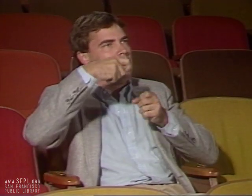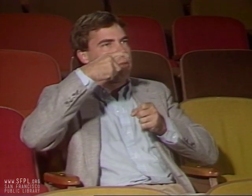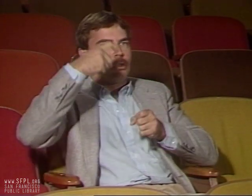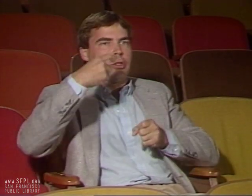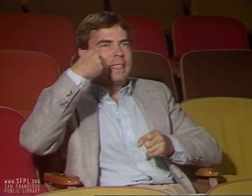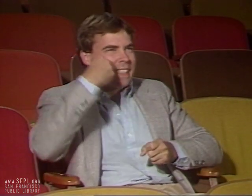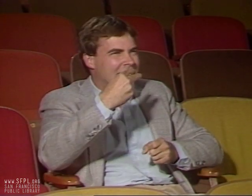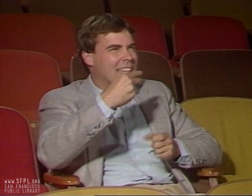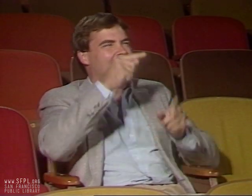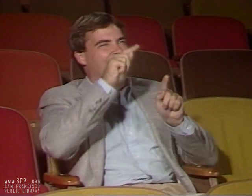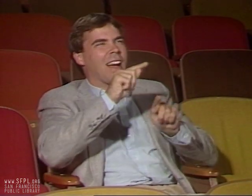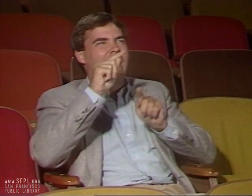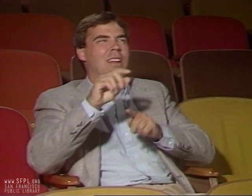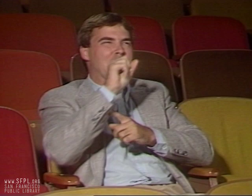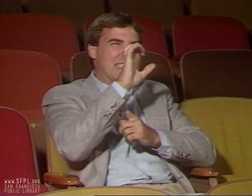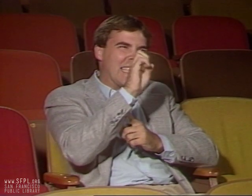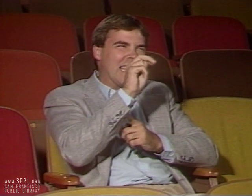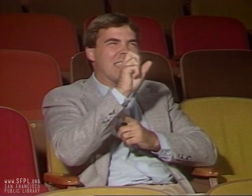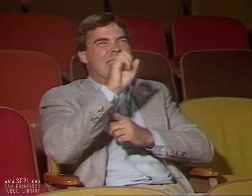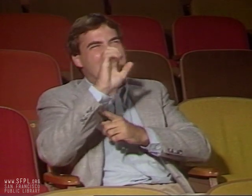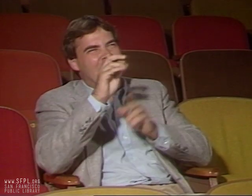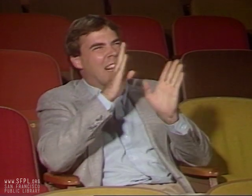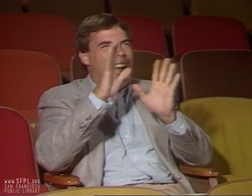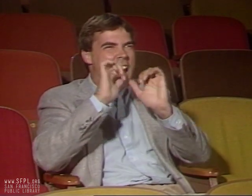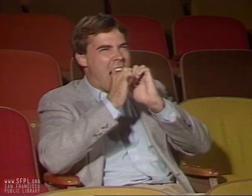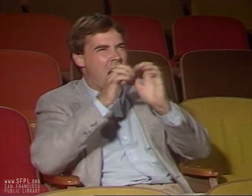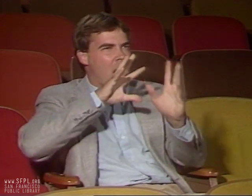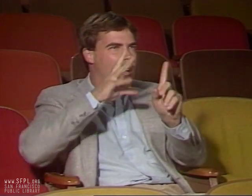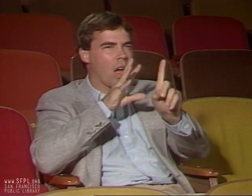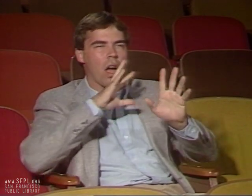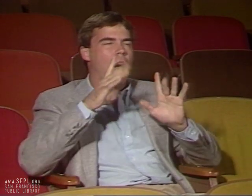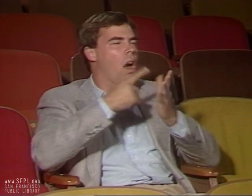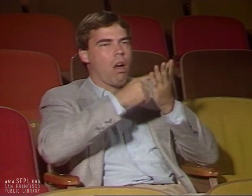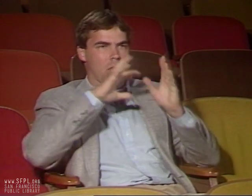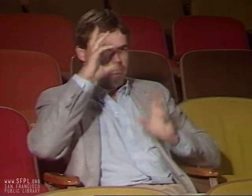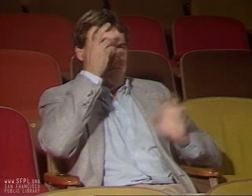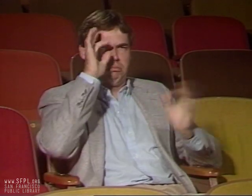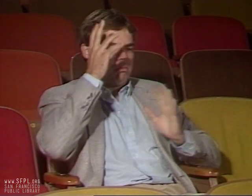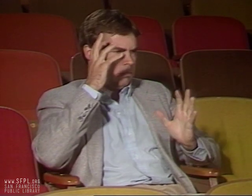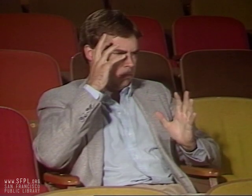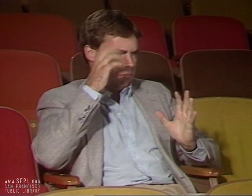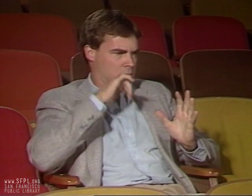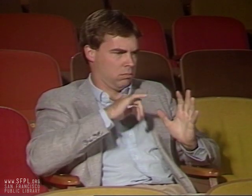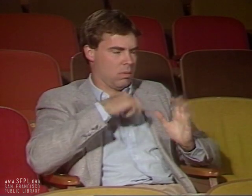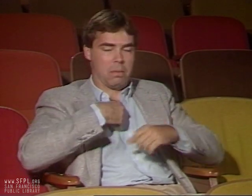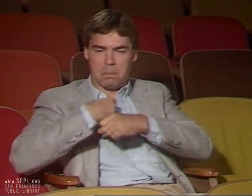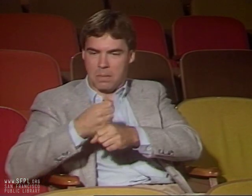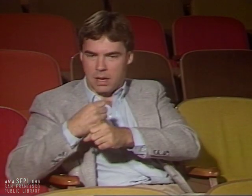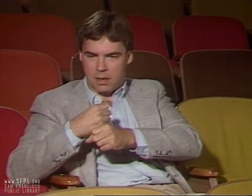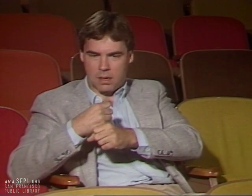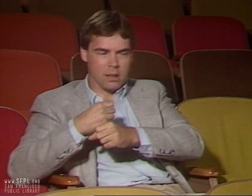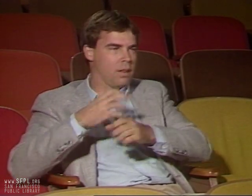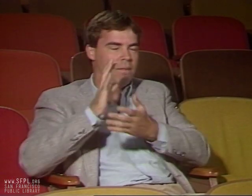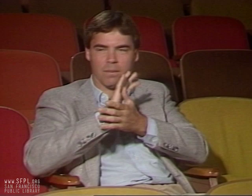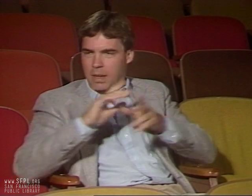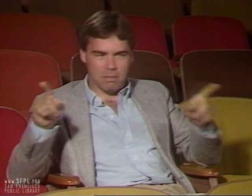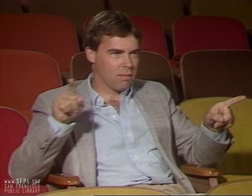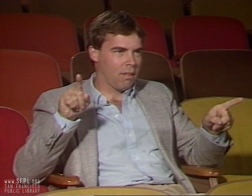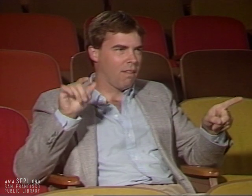always disappointed me. It looked so different than what I had seen us sign. The film was too limited to real-world representation.